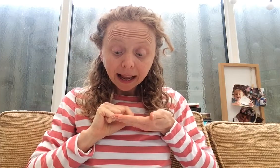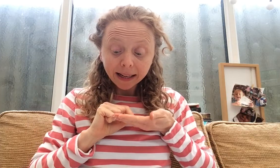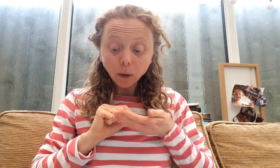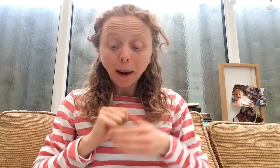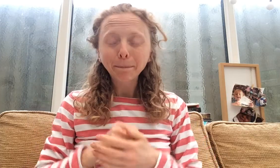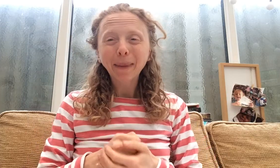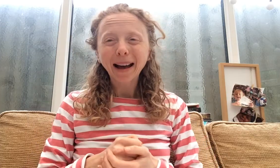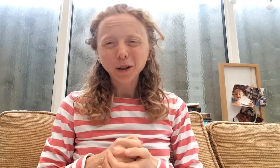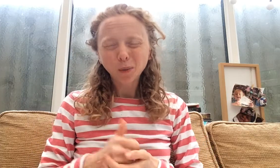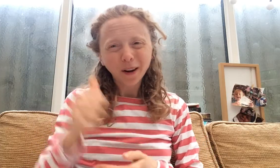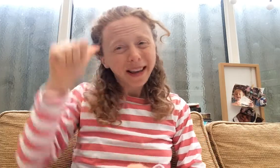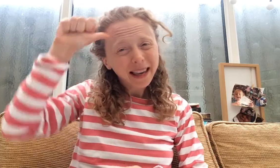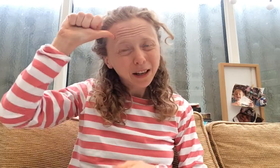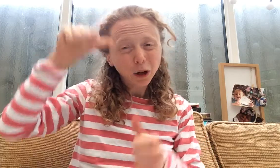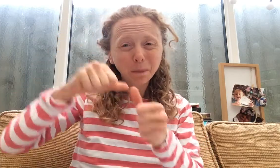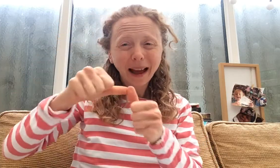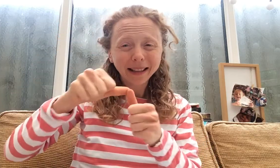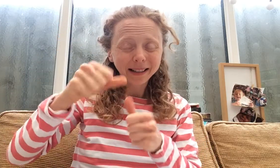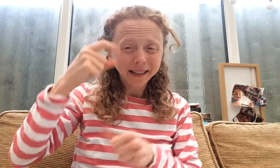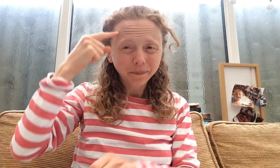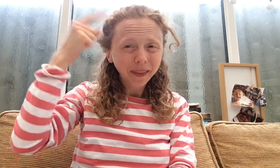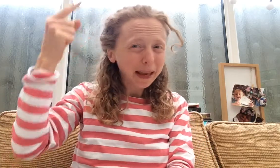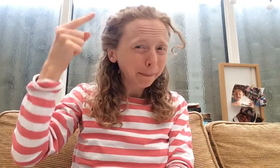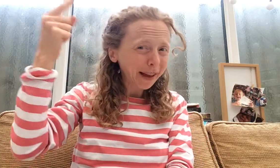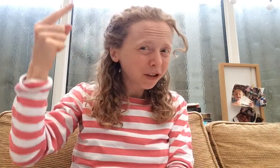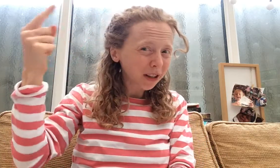he went back to what he knew best, imagining.